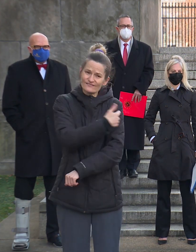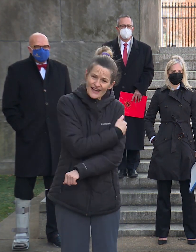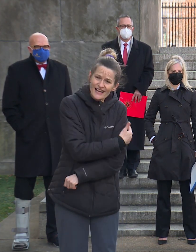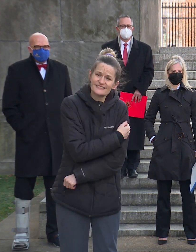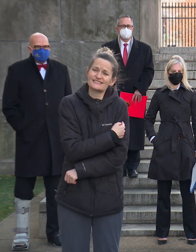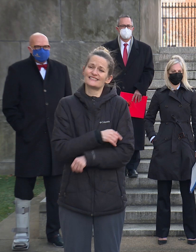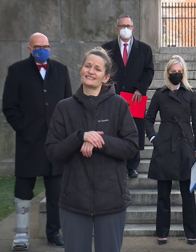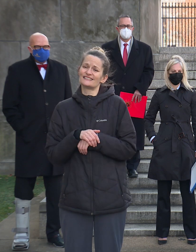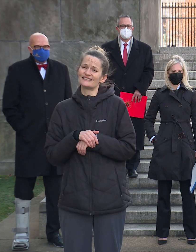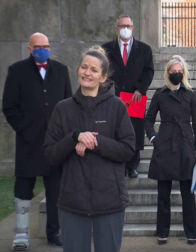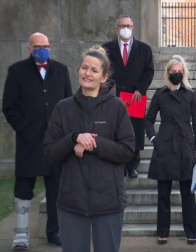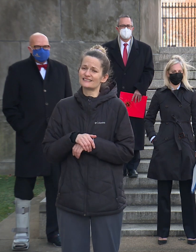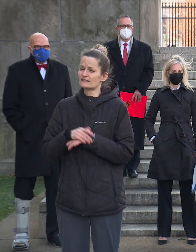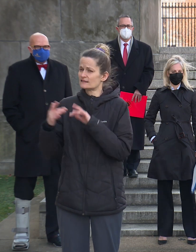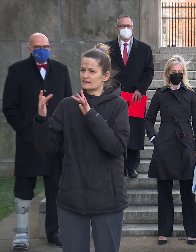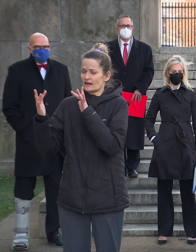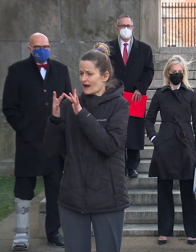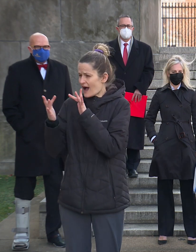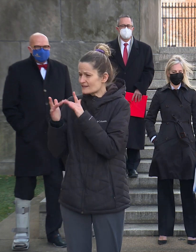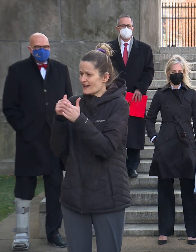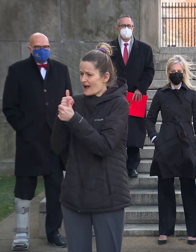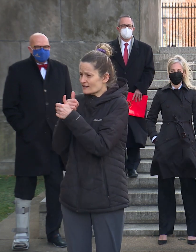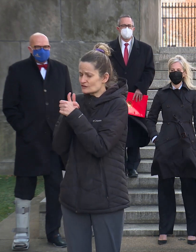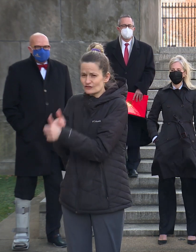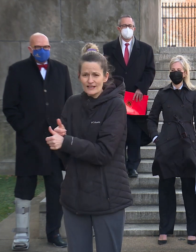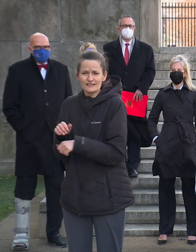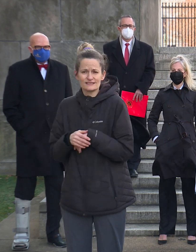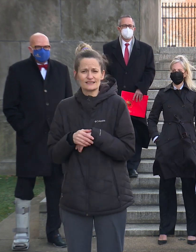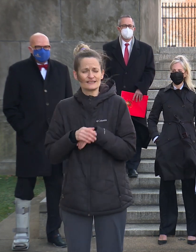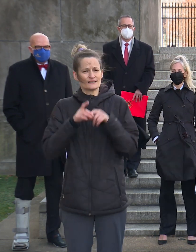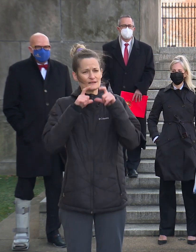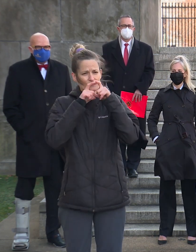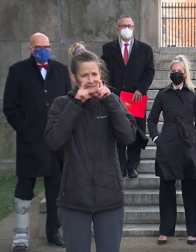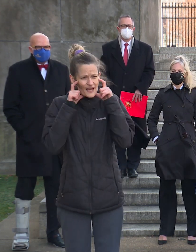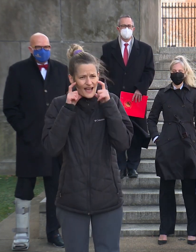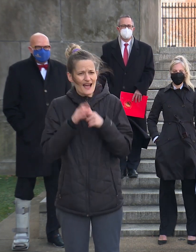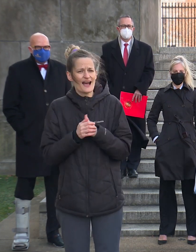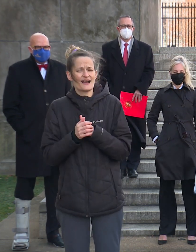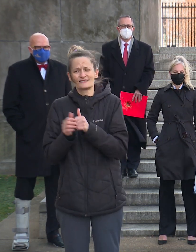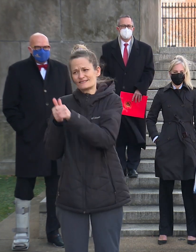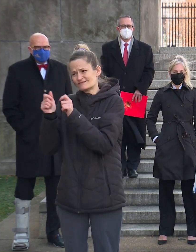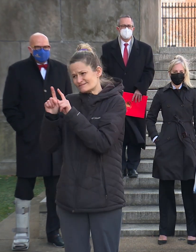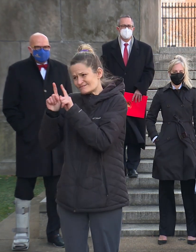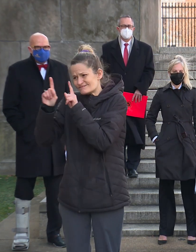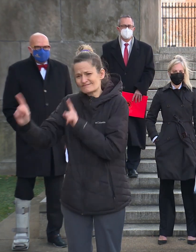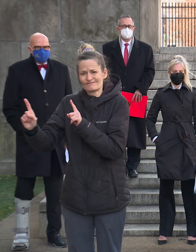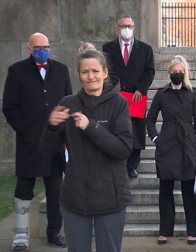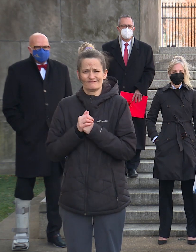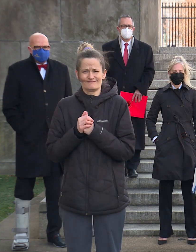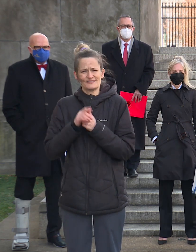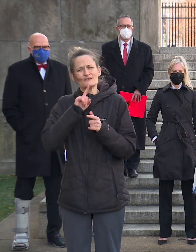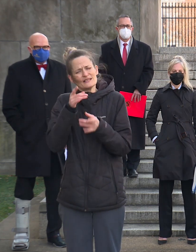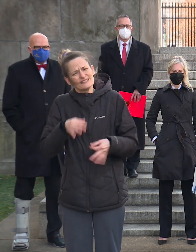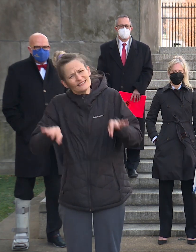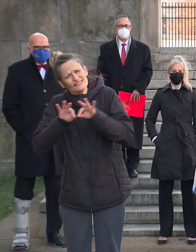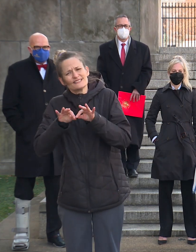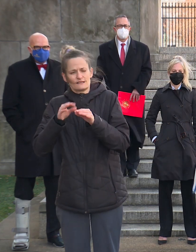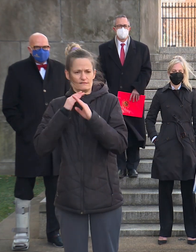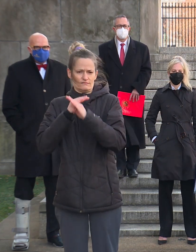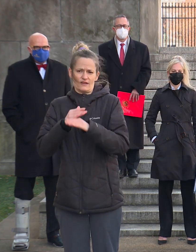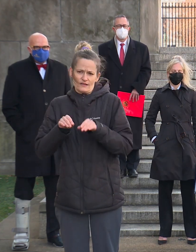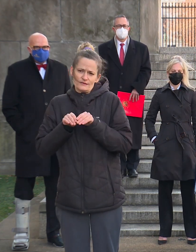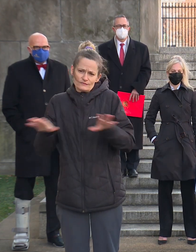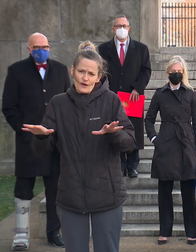are all important in reducing COVID-19 transmission. It's especially important to get tested this holiday season as travel and